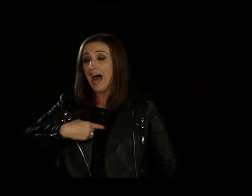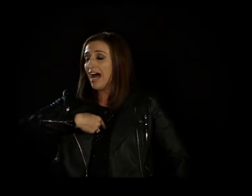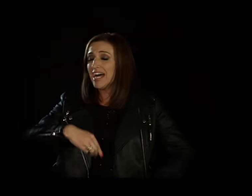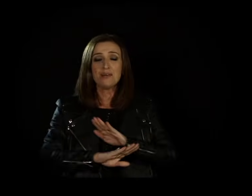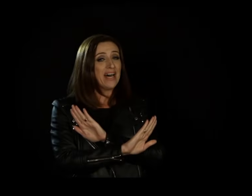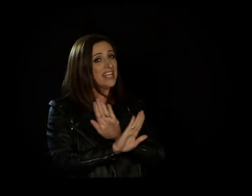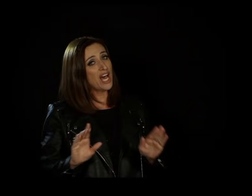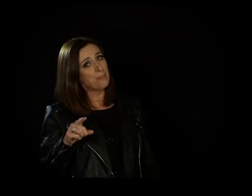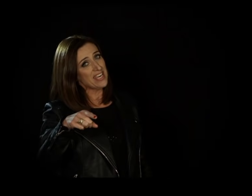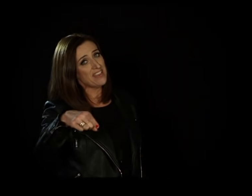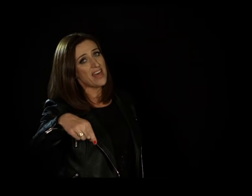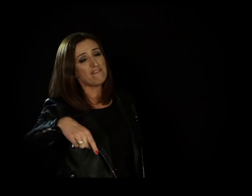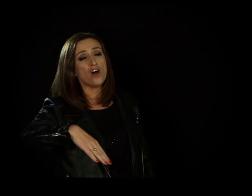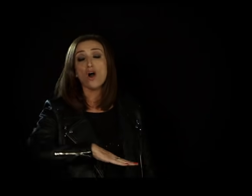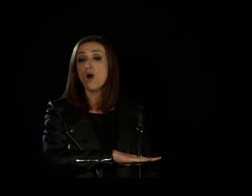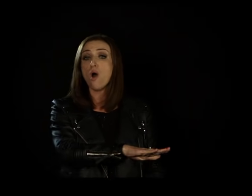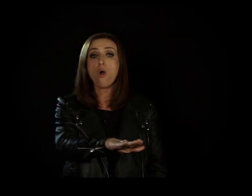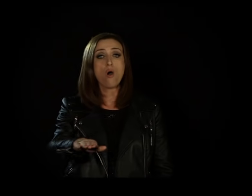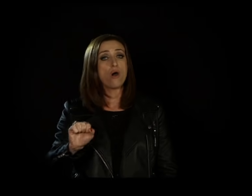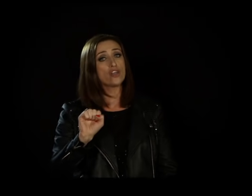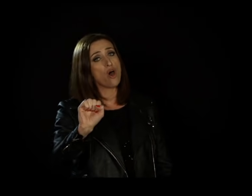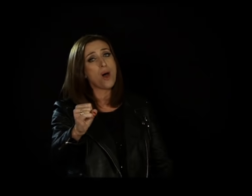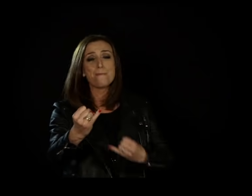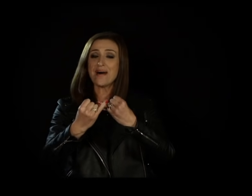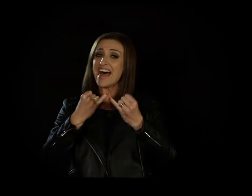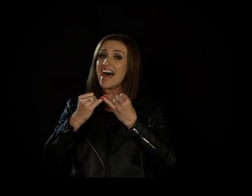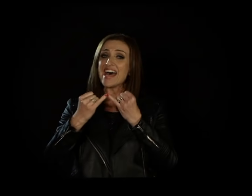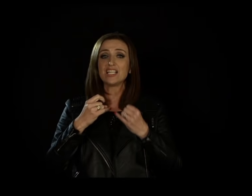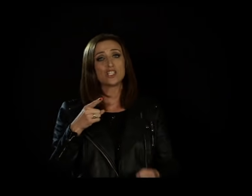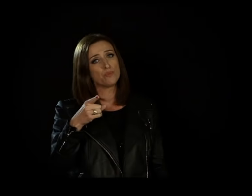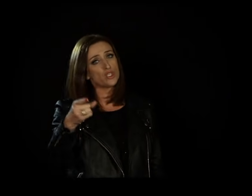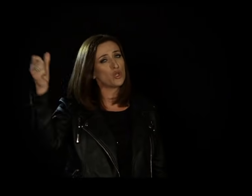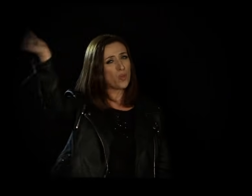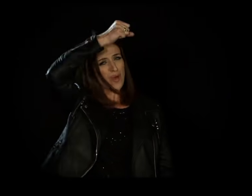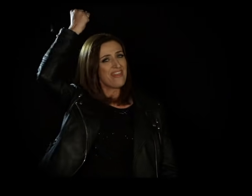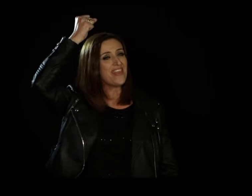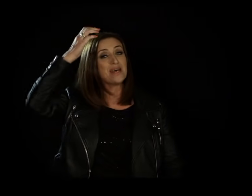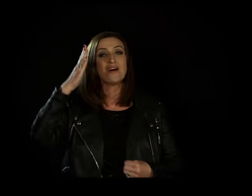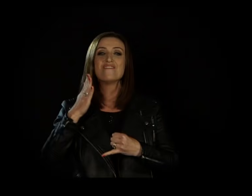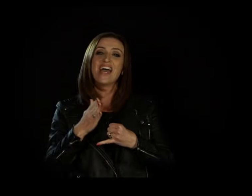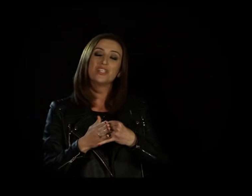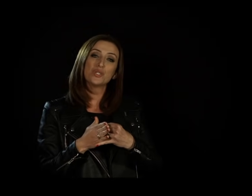I might not be there for all your battles But you'll win them eventually